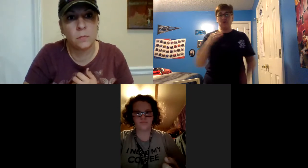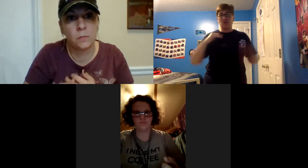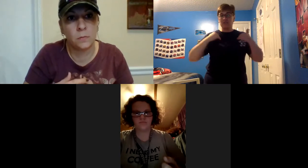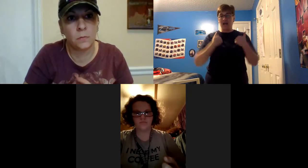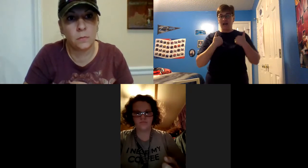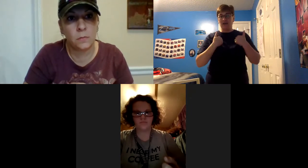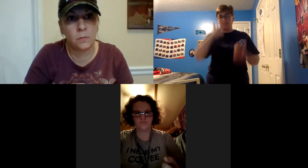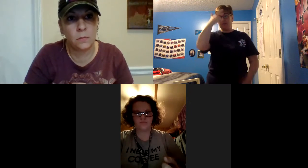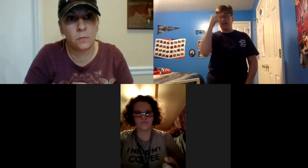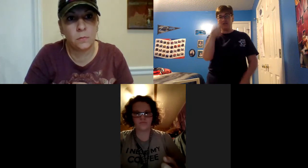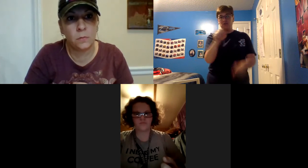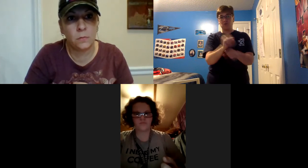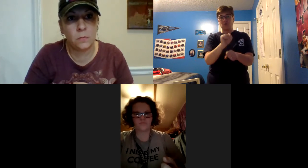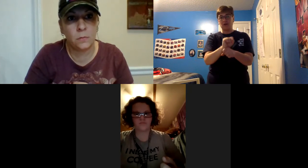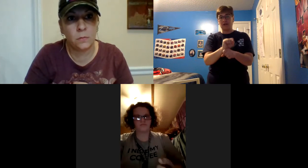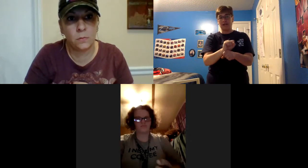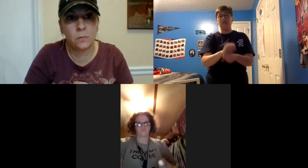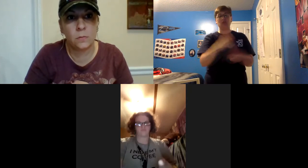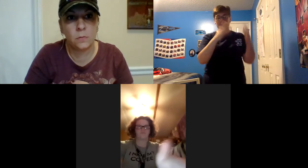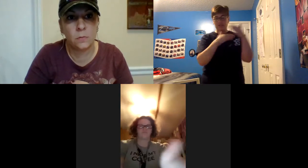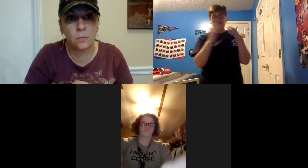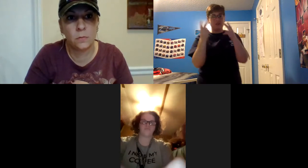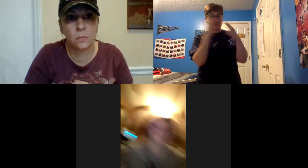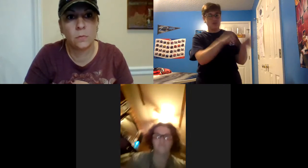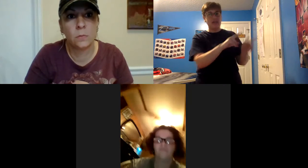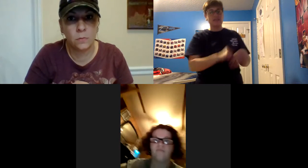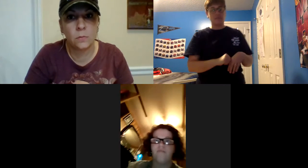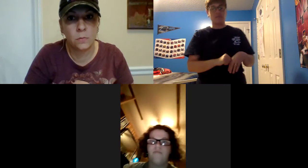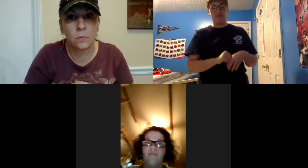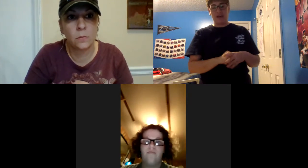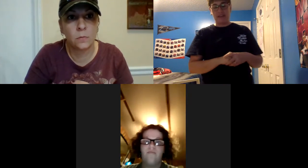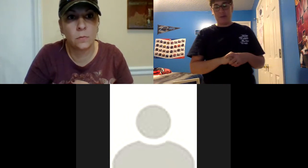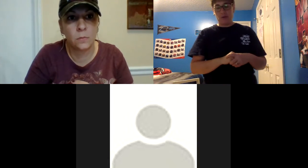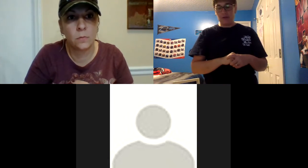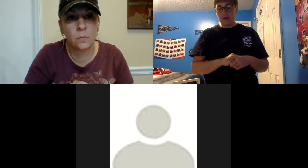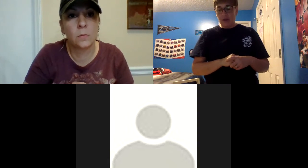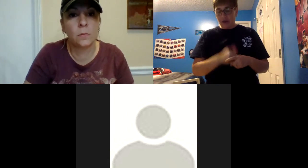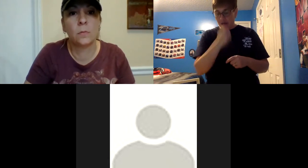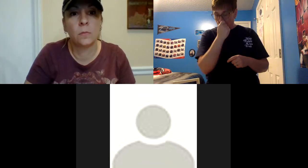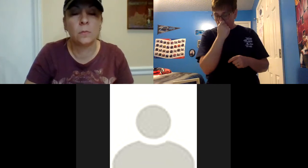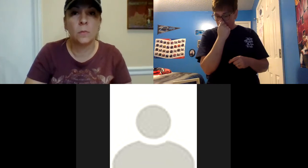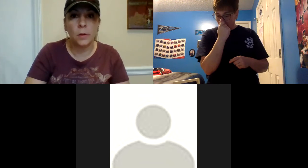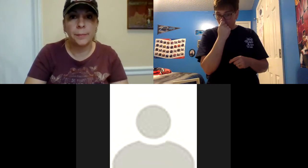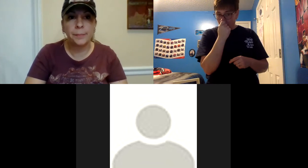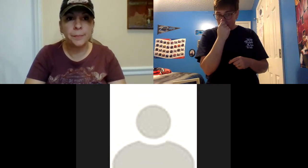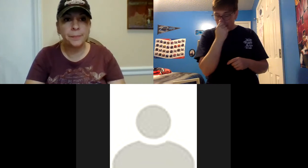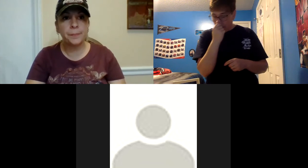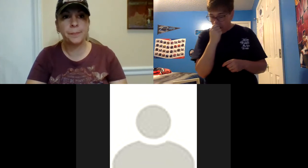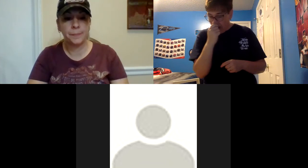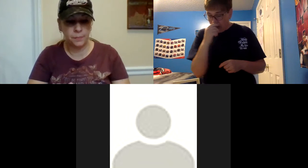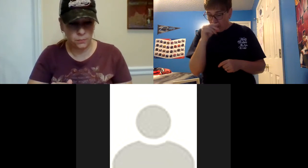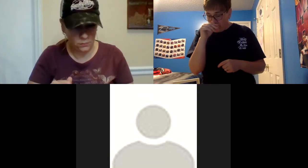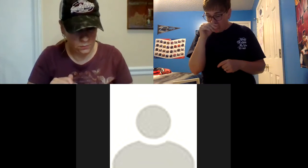if you are tired because you are working. You can, so you can simplify that one. And then what